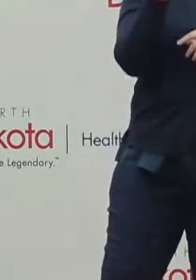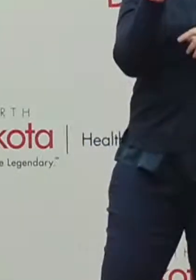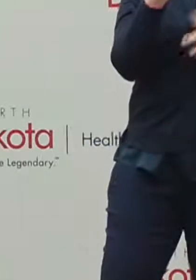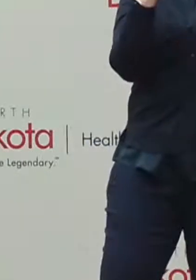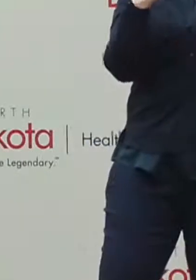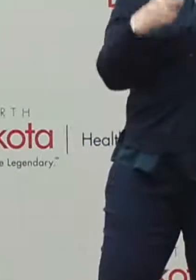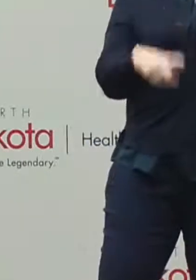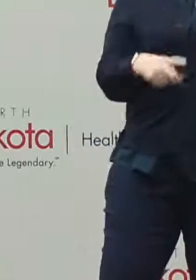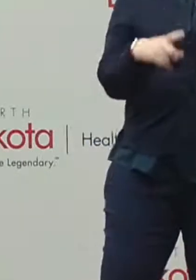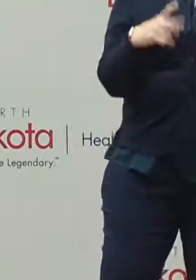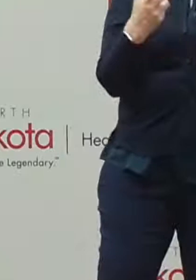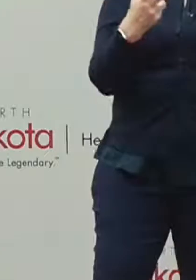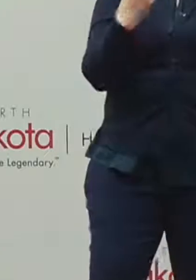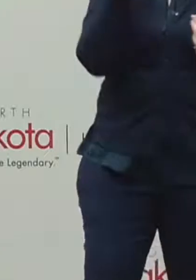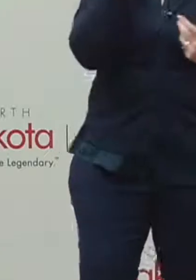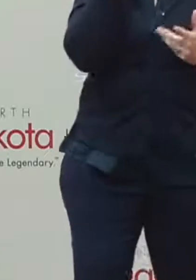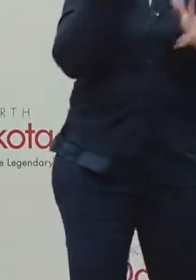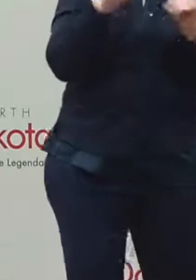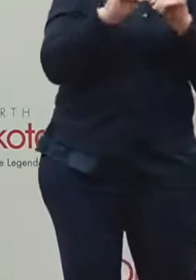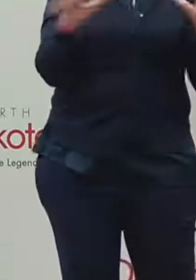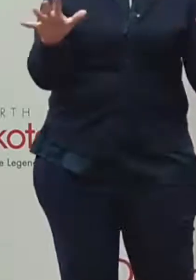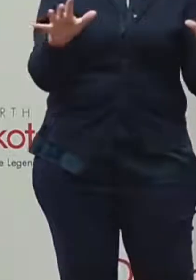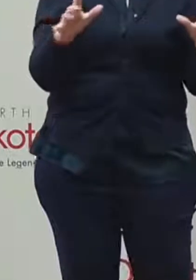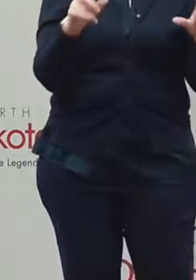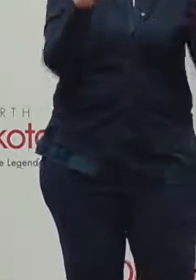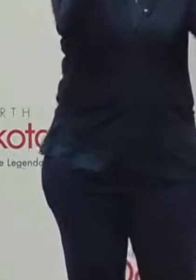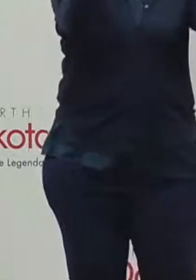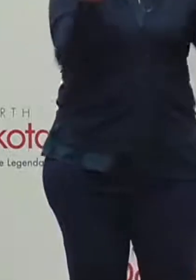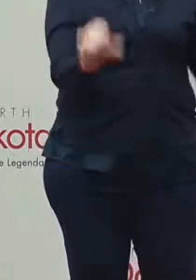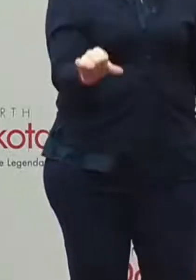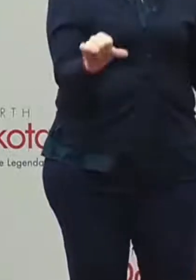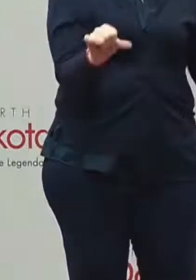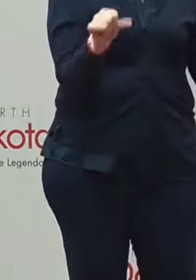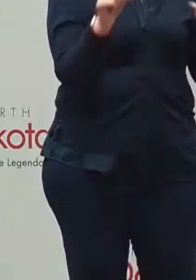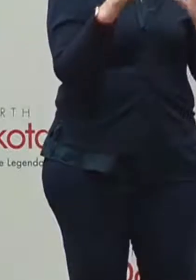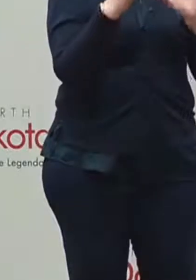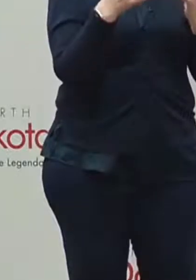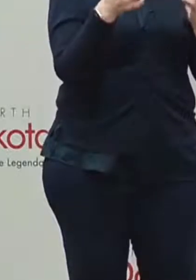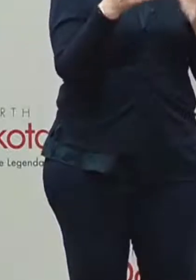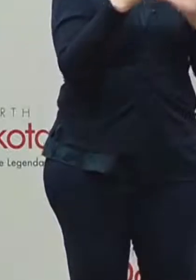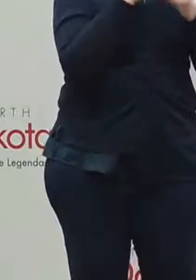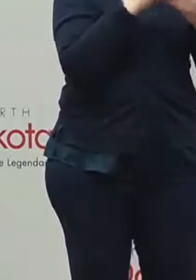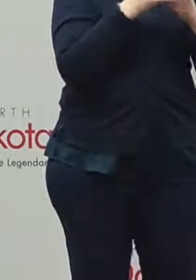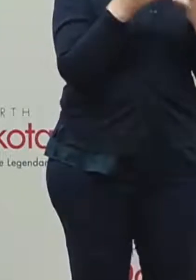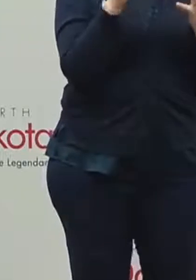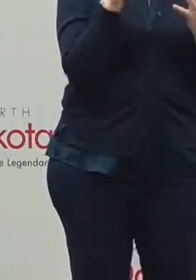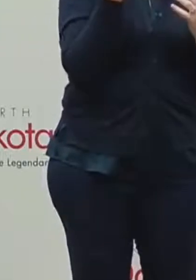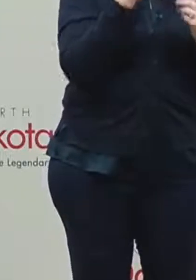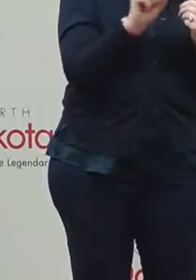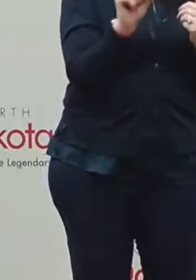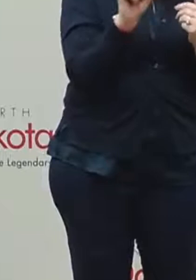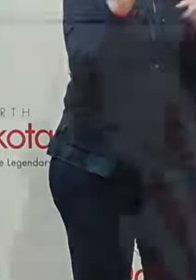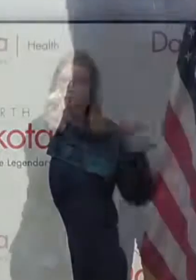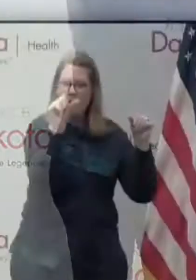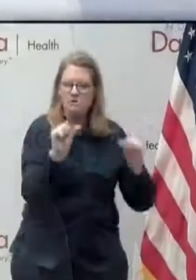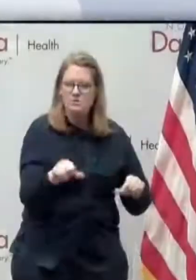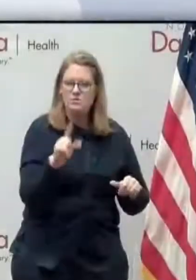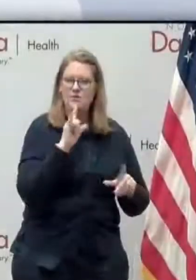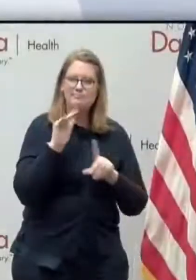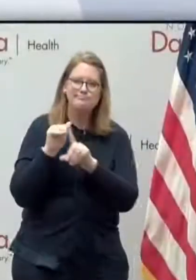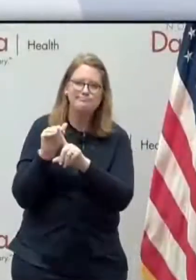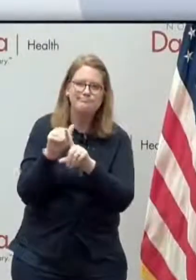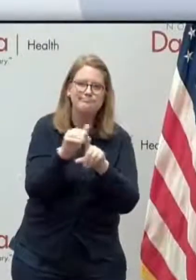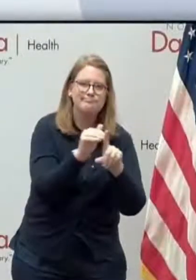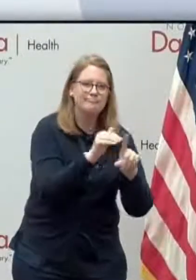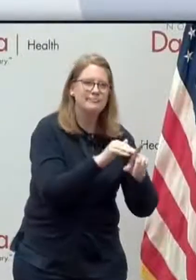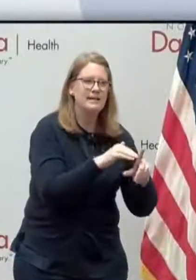They've recently released a series of posters based on vintage military posters, reminding us of the importance that each